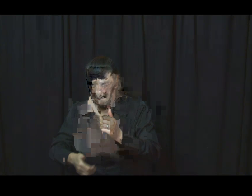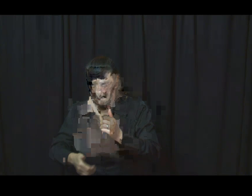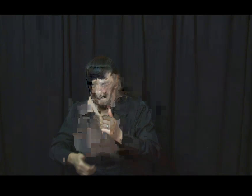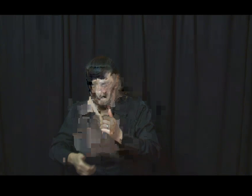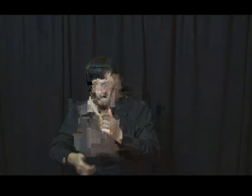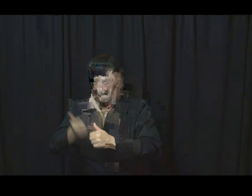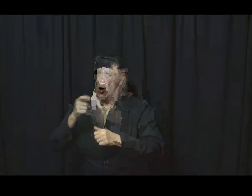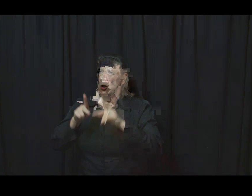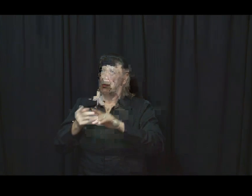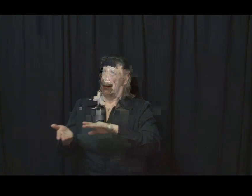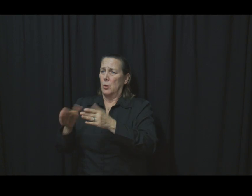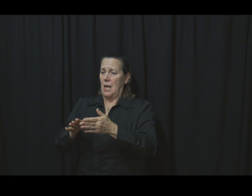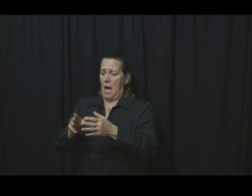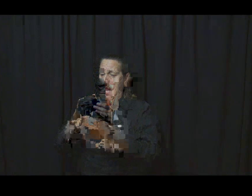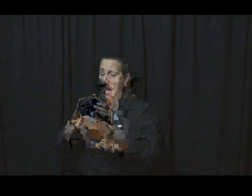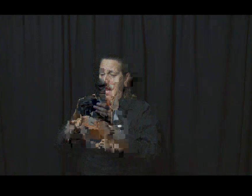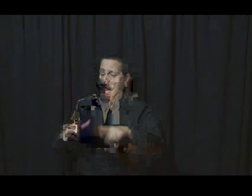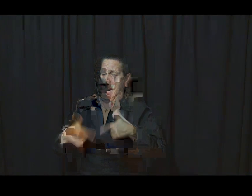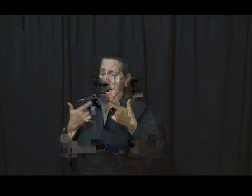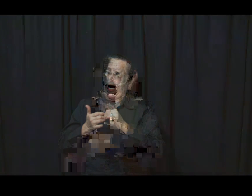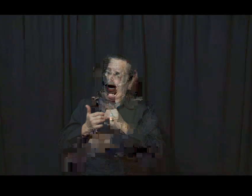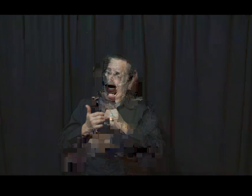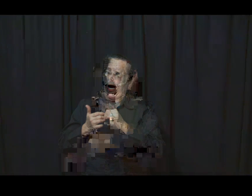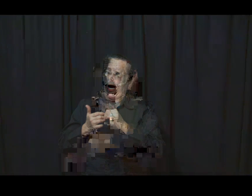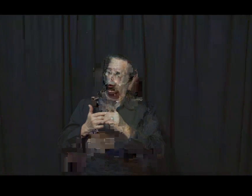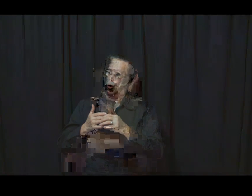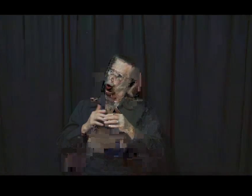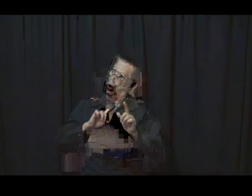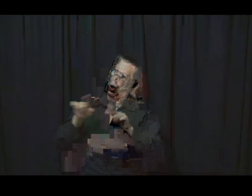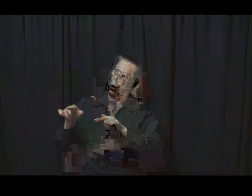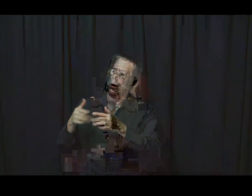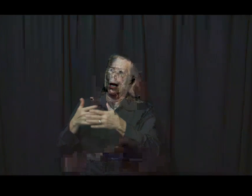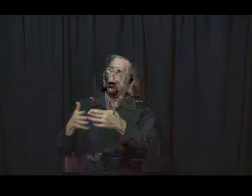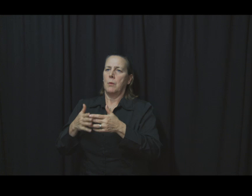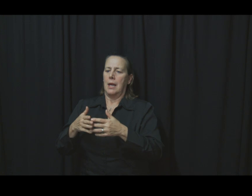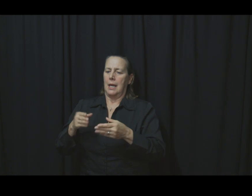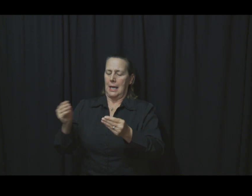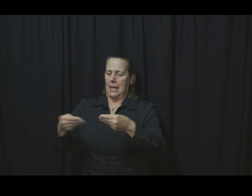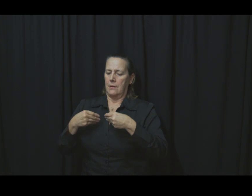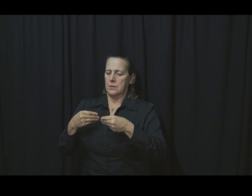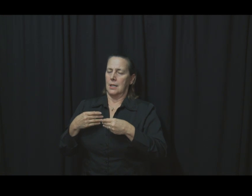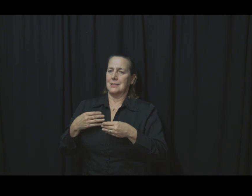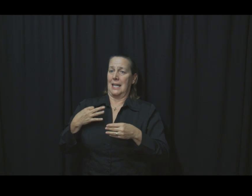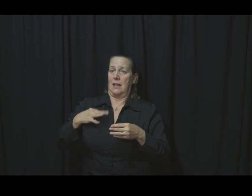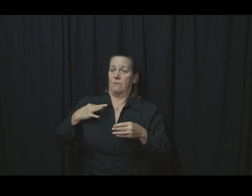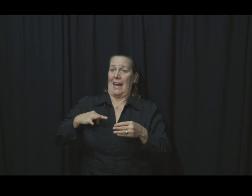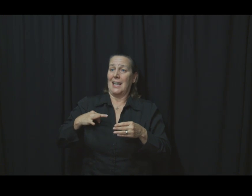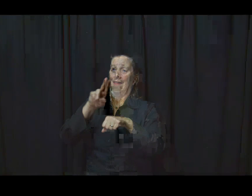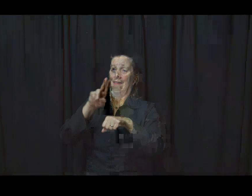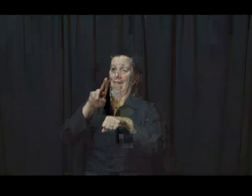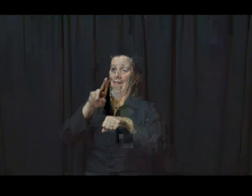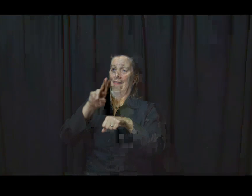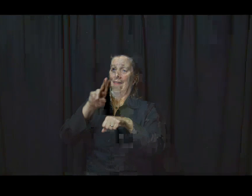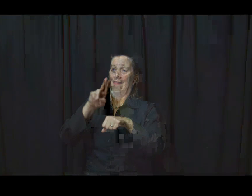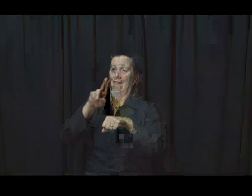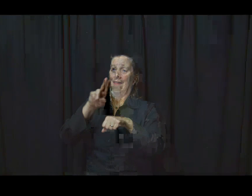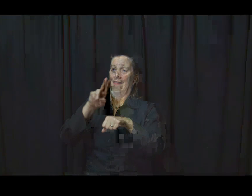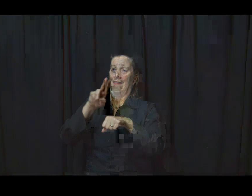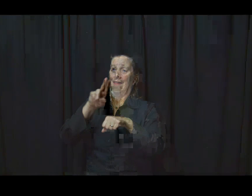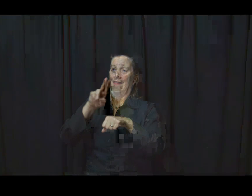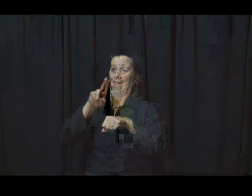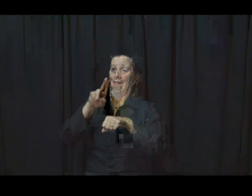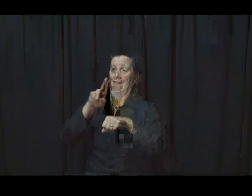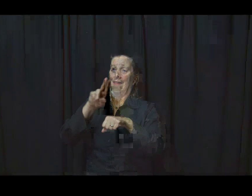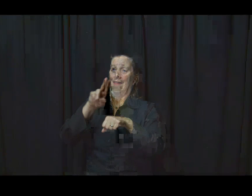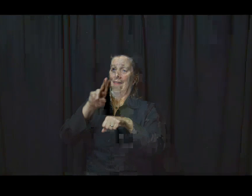and remarkable fact. Seems to be the waves to us we can control our environment and even it's how